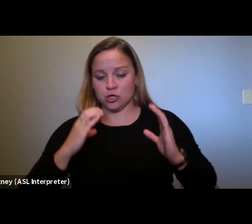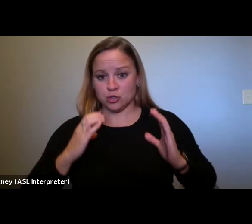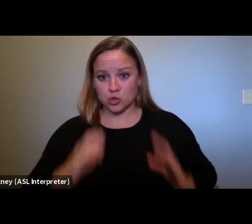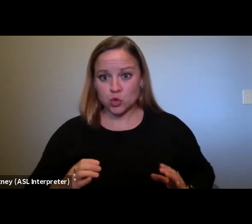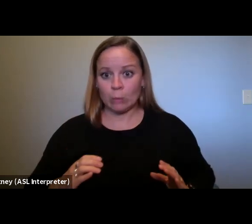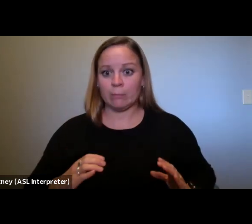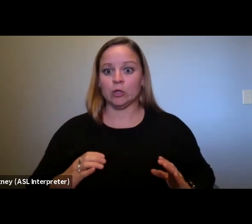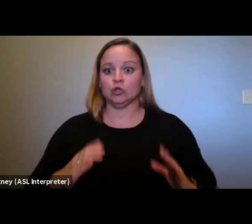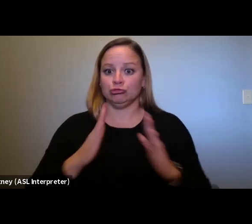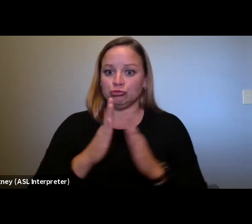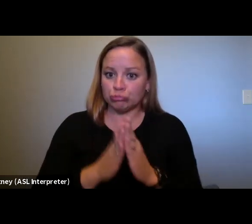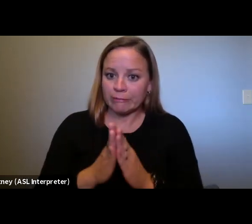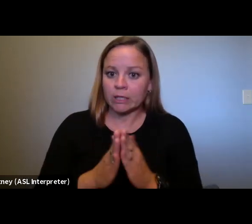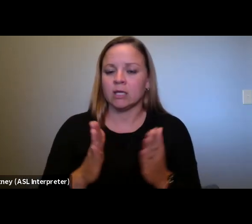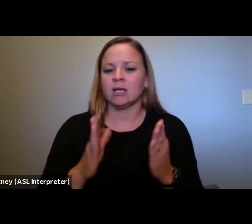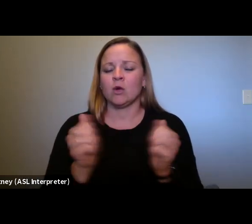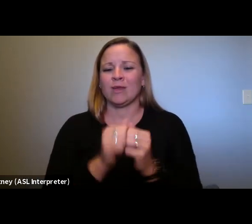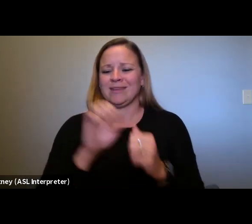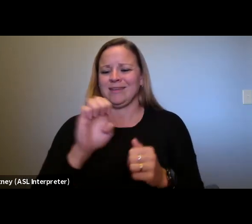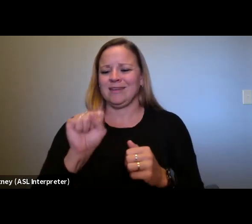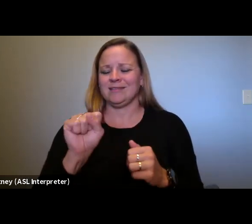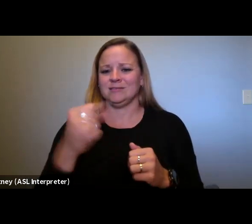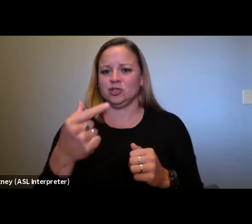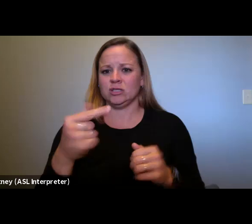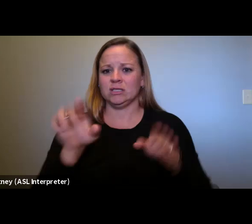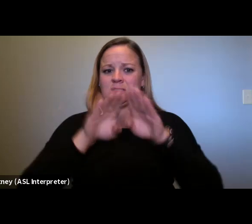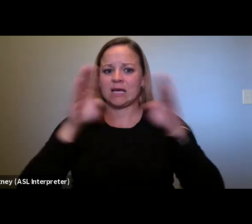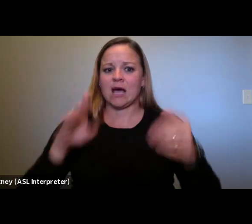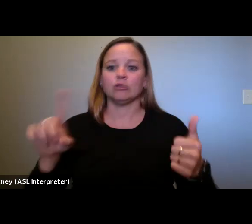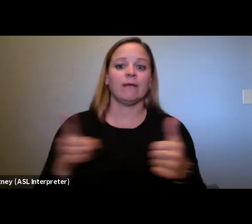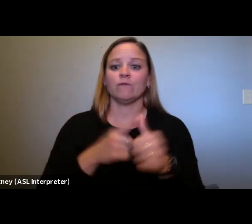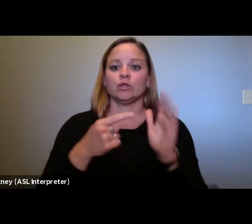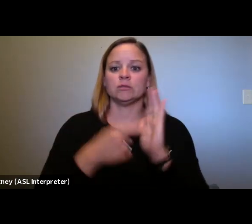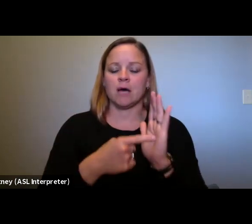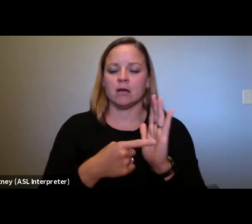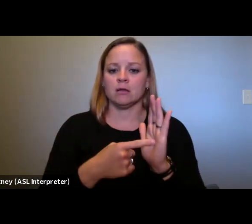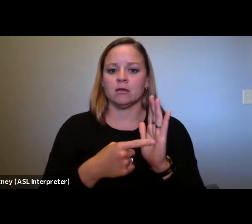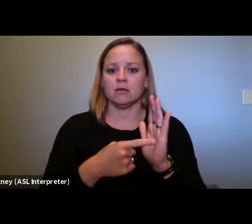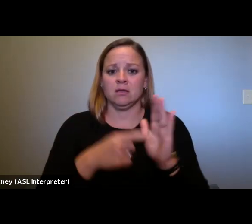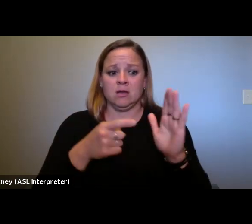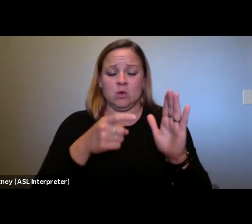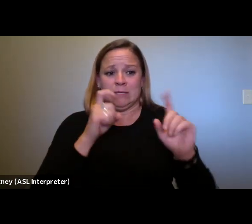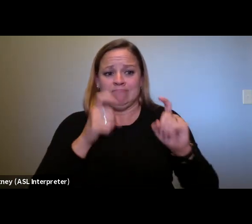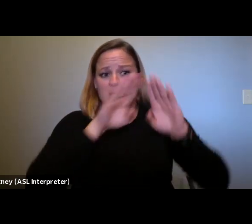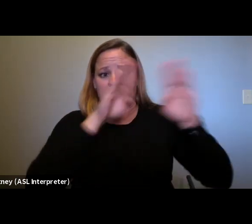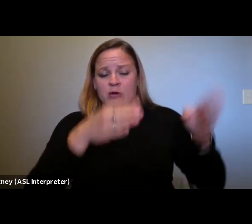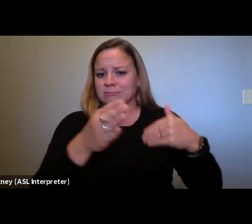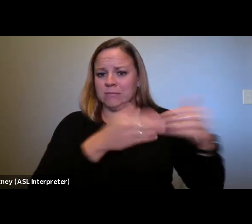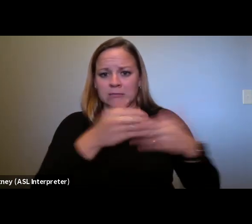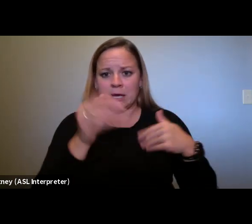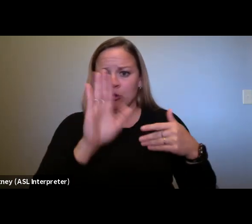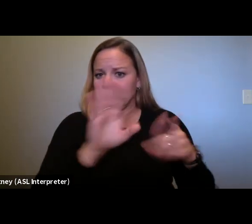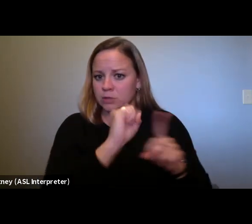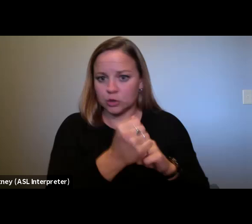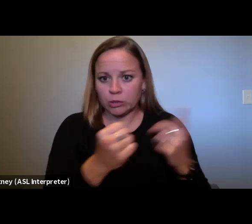driven. With the ESG is a housing first model, right? We house them regardless of whatever conditions they're going through,